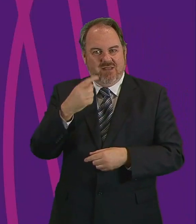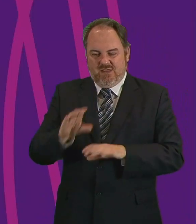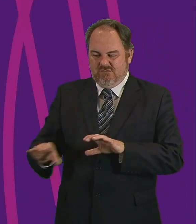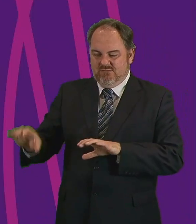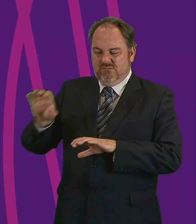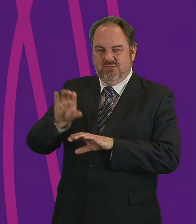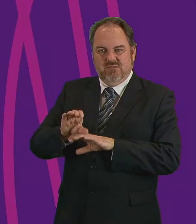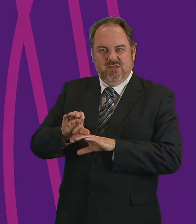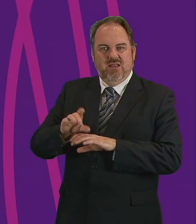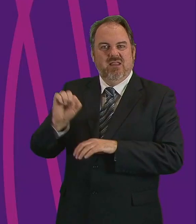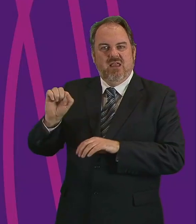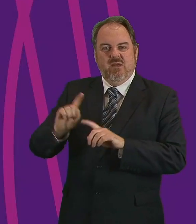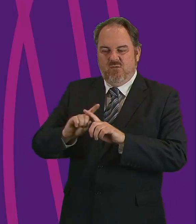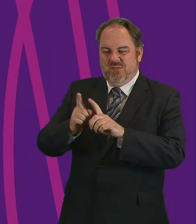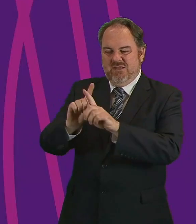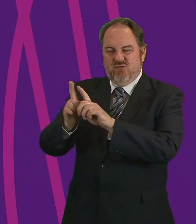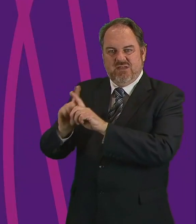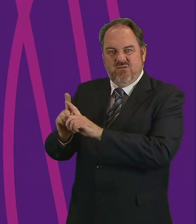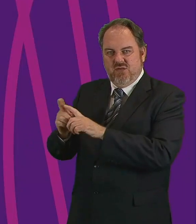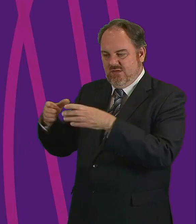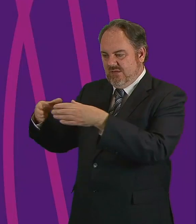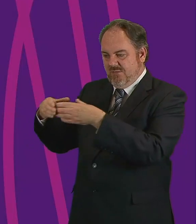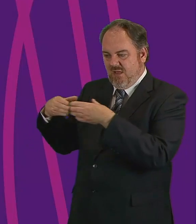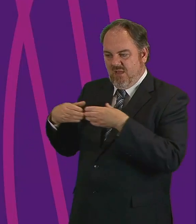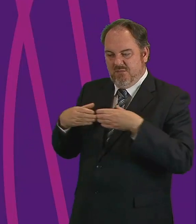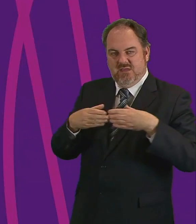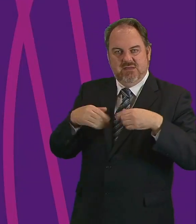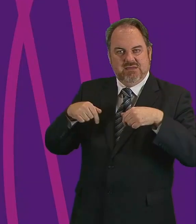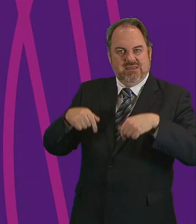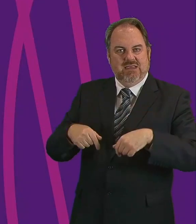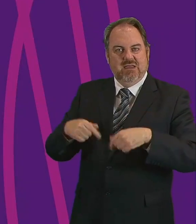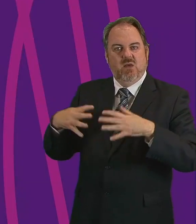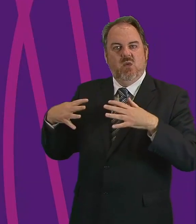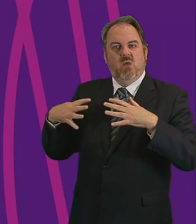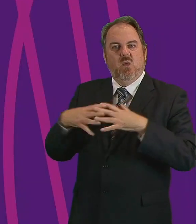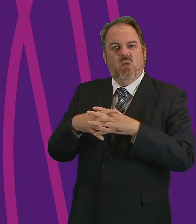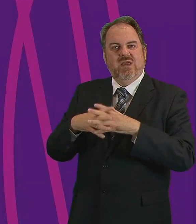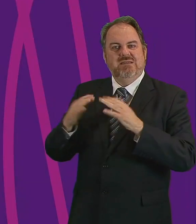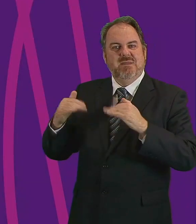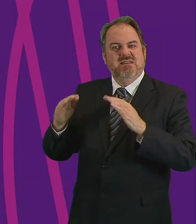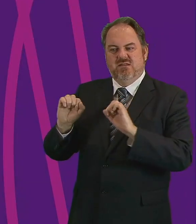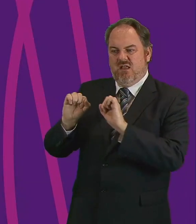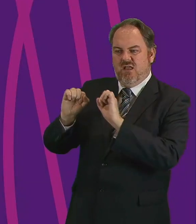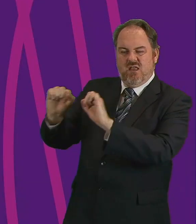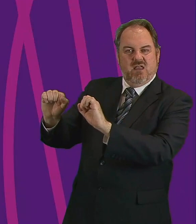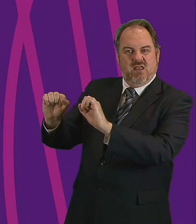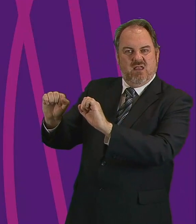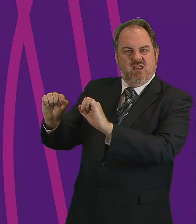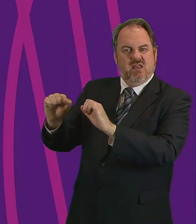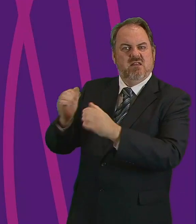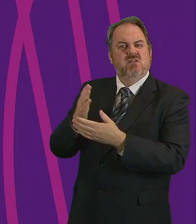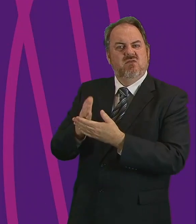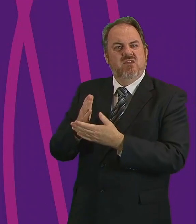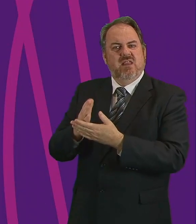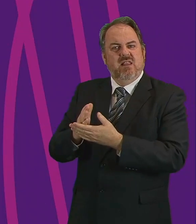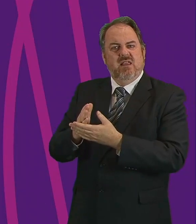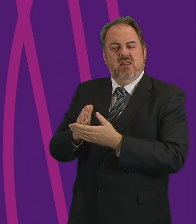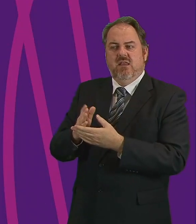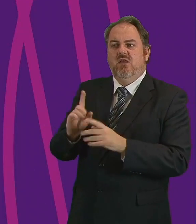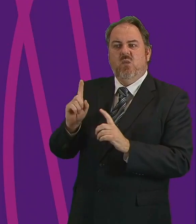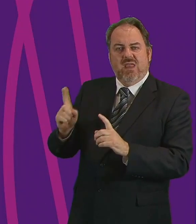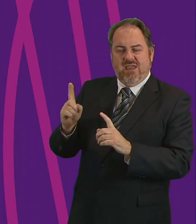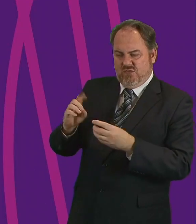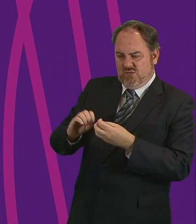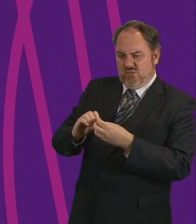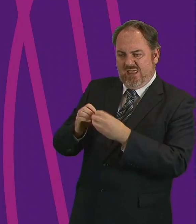from different departments across Westminster, and until those departments actually spend that money, the consequential isn't realised.